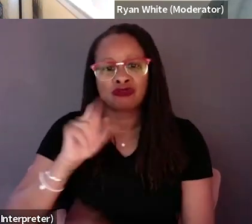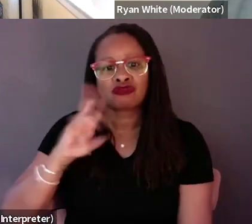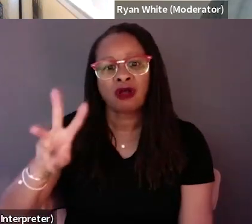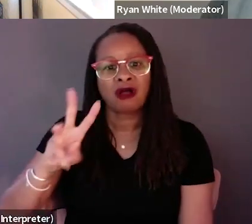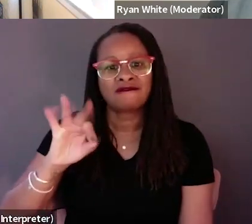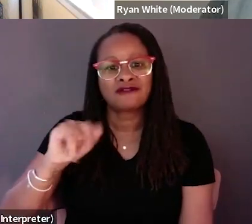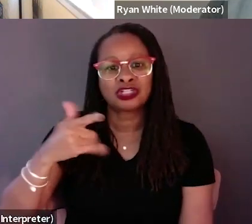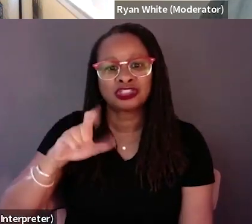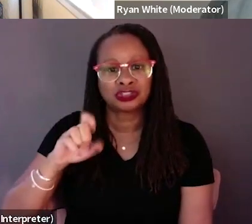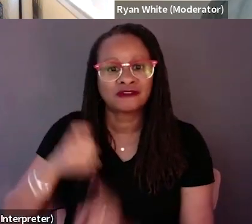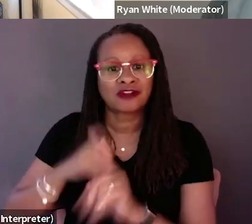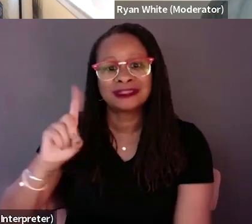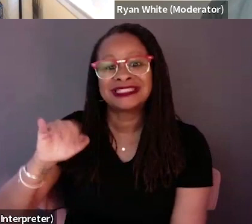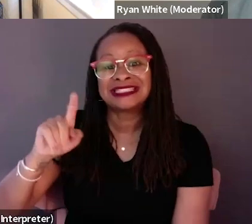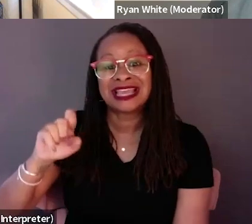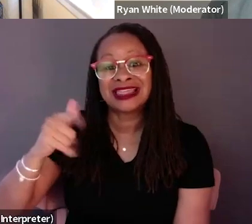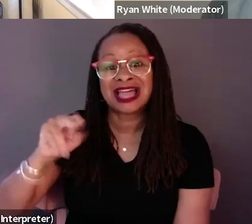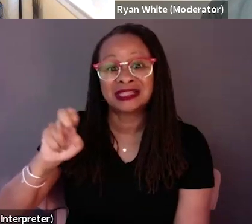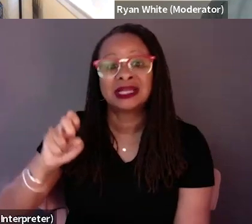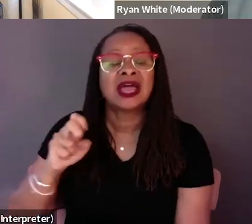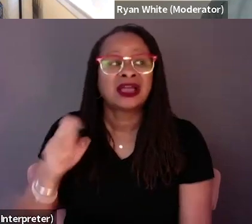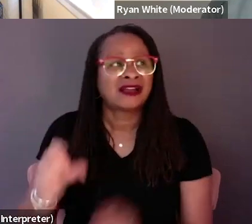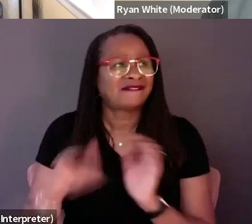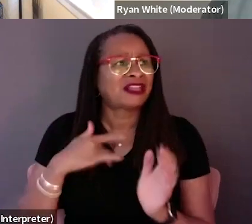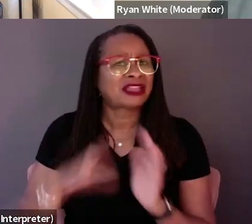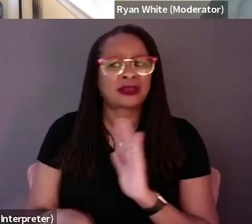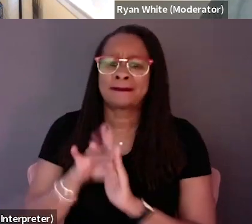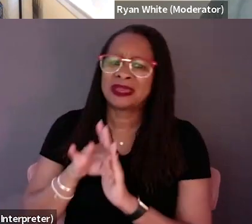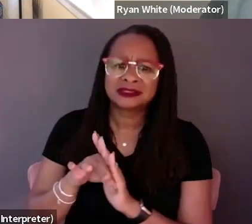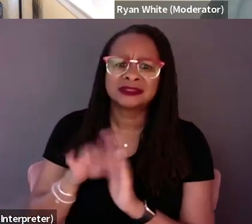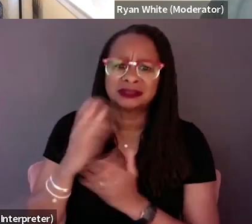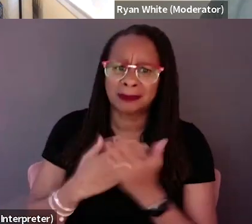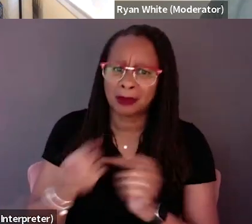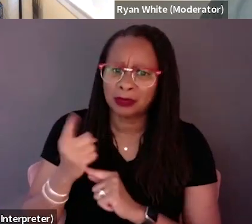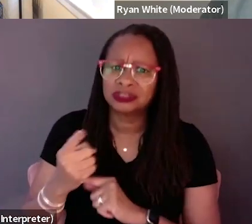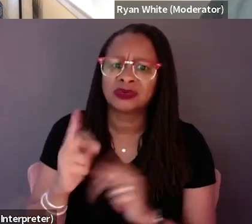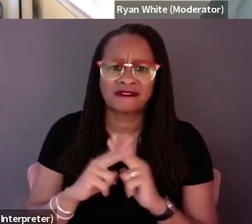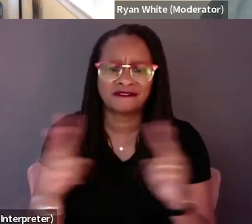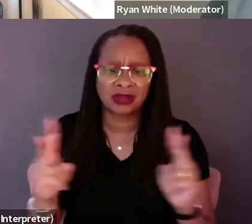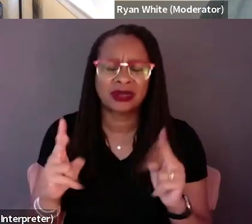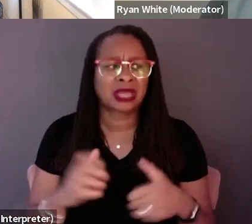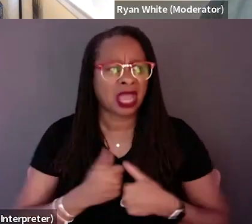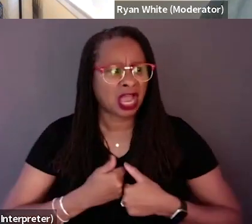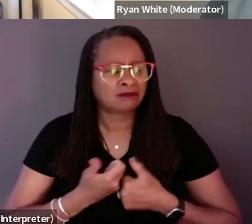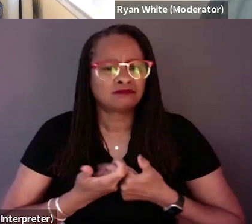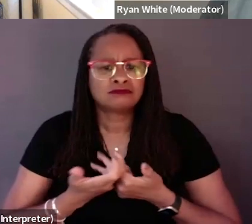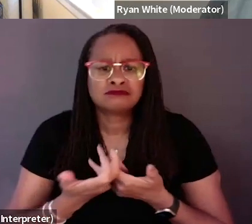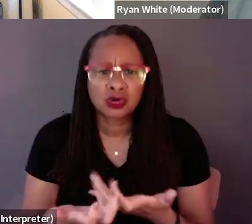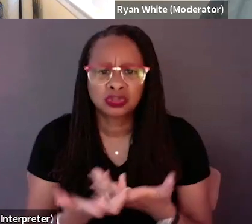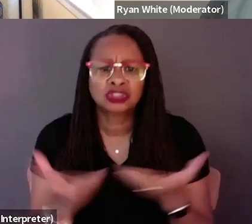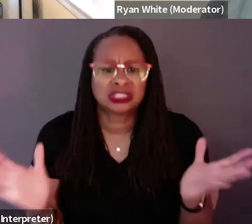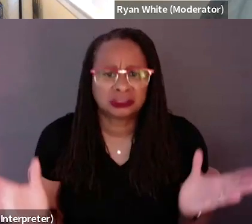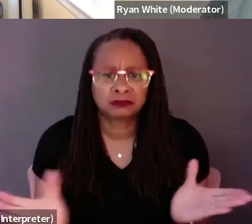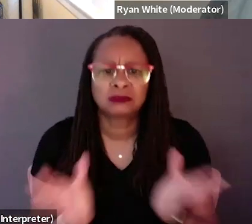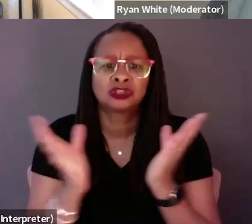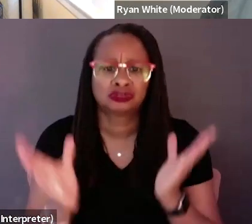from the Dateline episode. Like, it felt like you picked some moments that were really evocative that might not make network television,